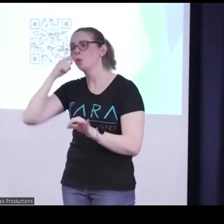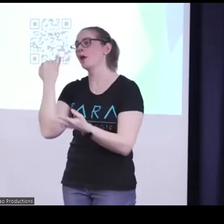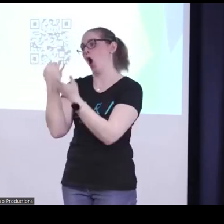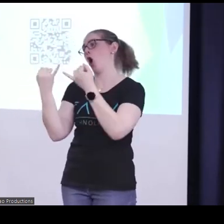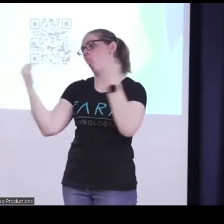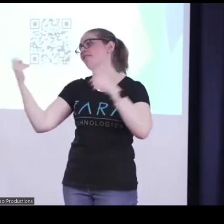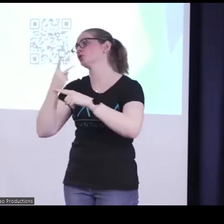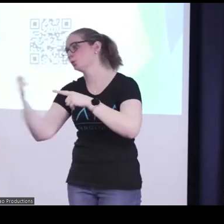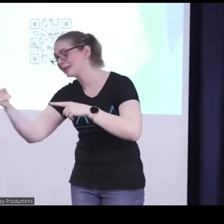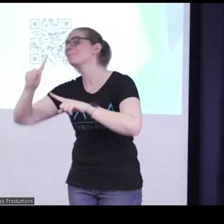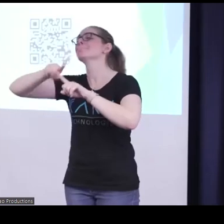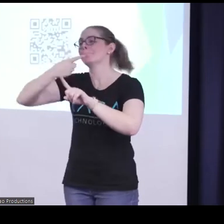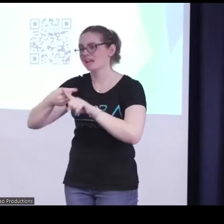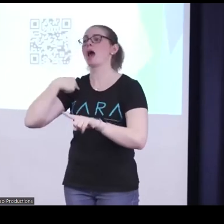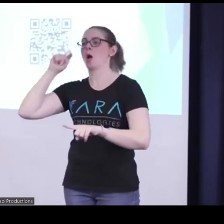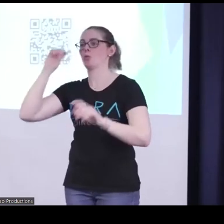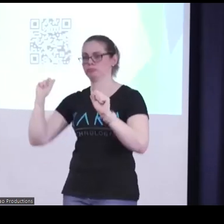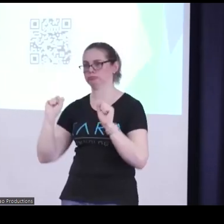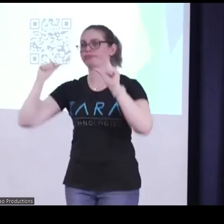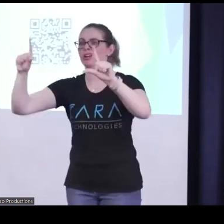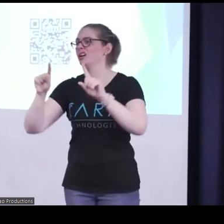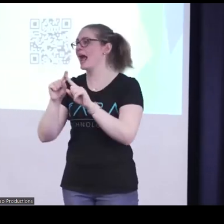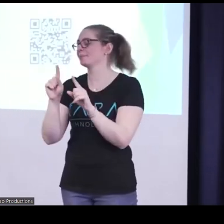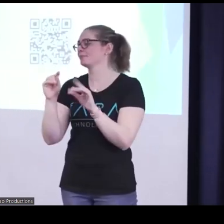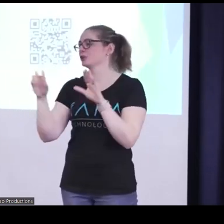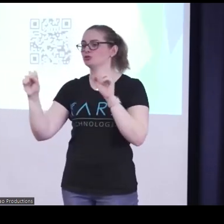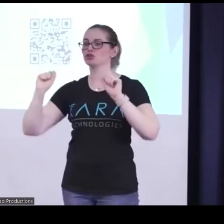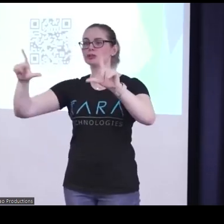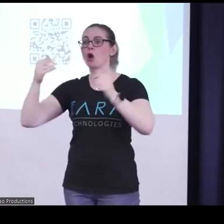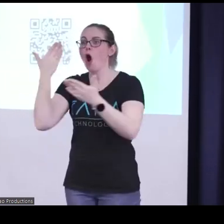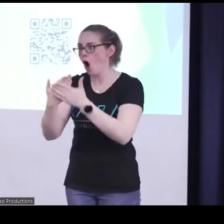So, remember, this survey will be open for 2 weeks.